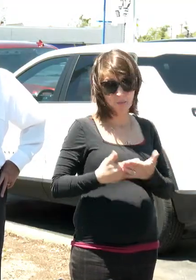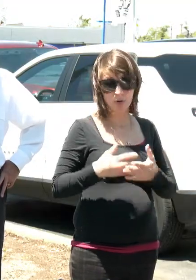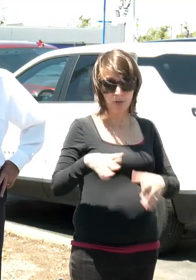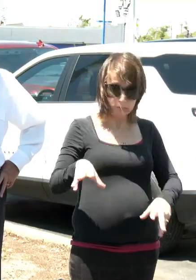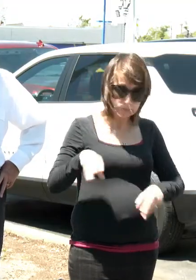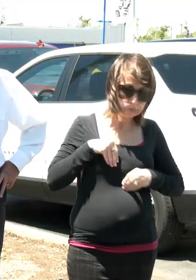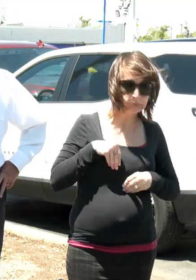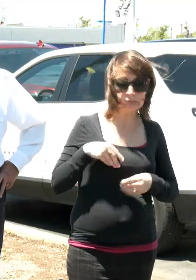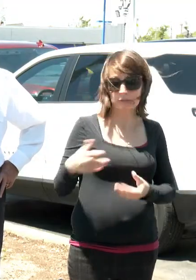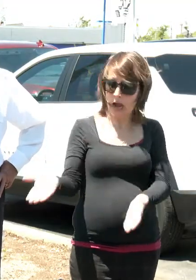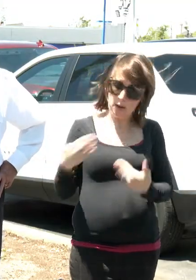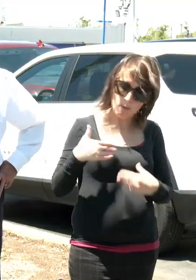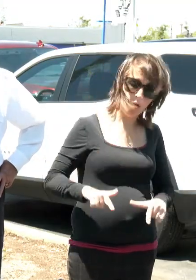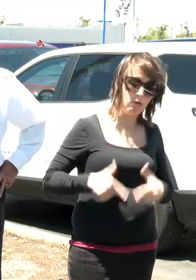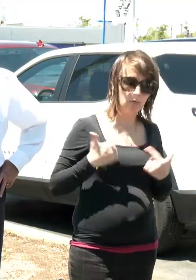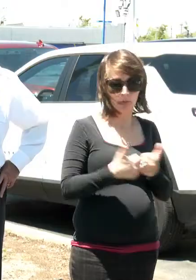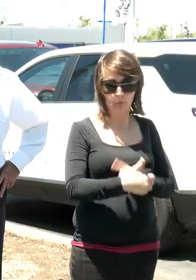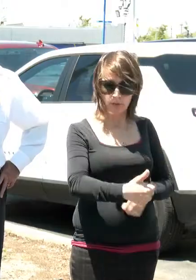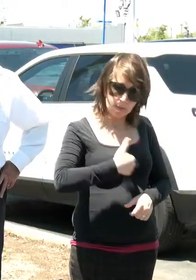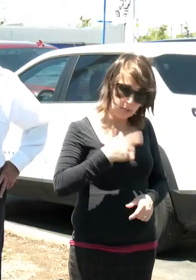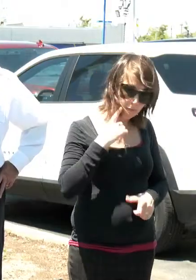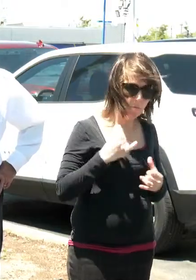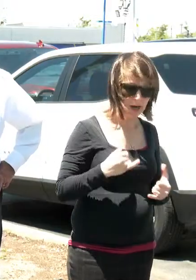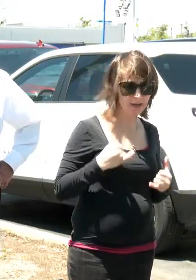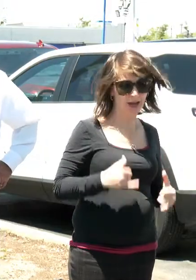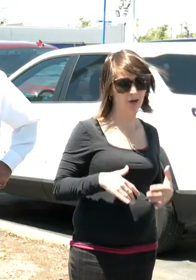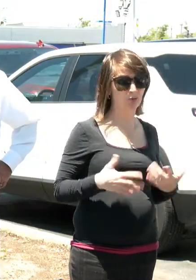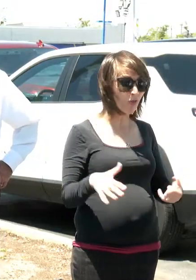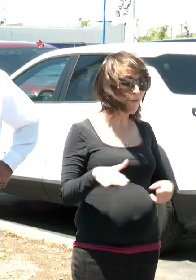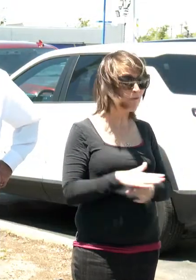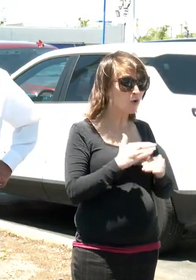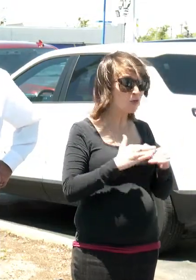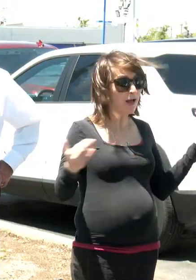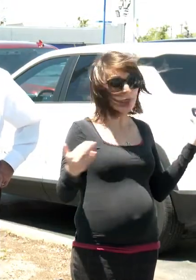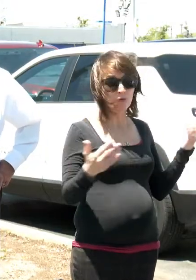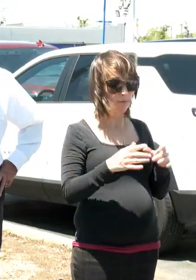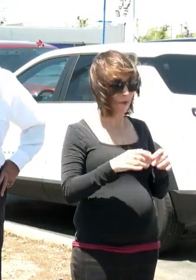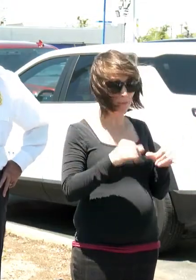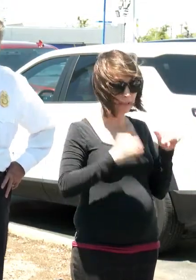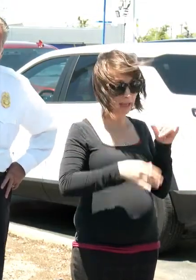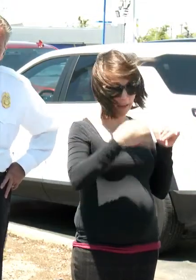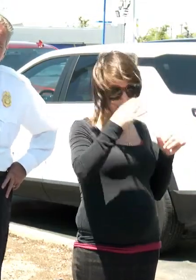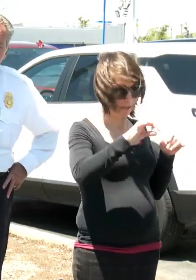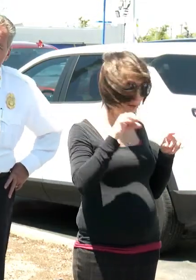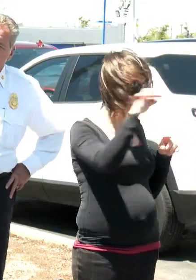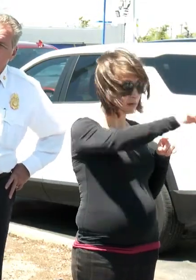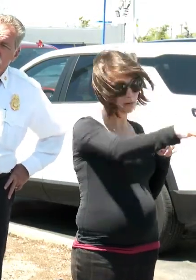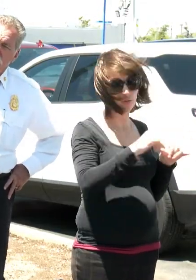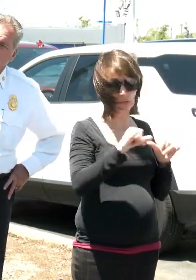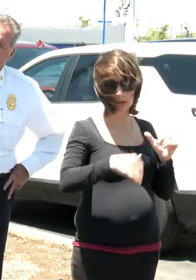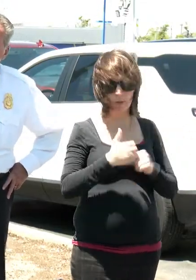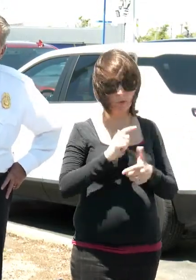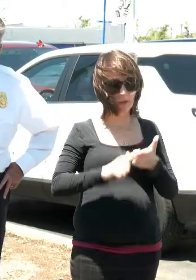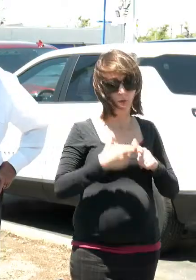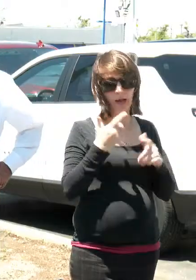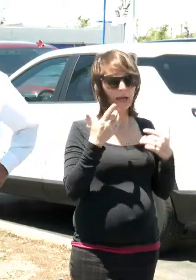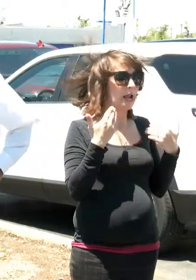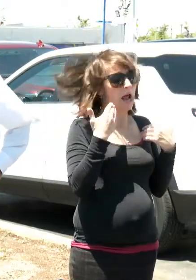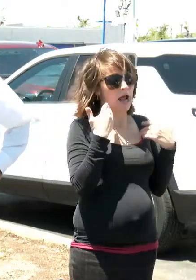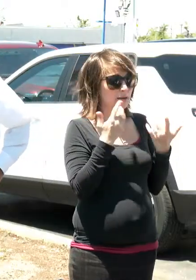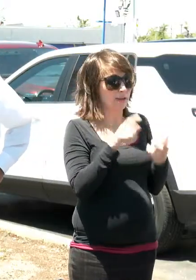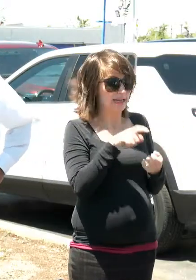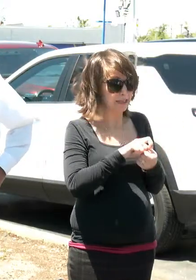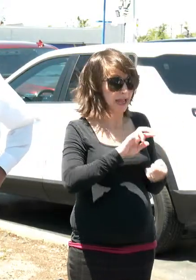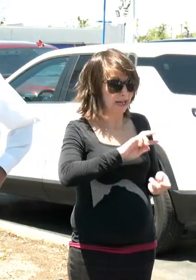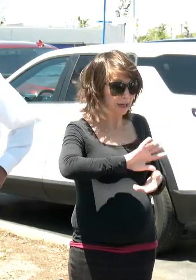in. So the full level of displacement, whether you're staying across the street, you're staying with a friend, it's very, very difficult to